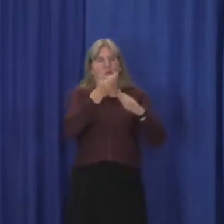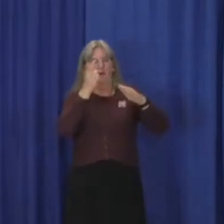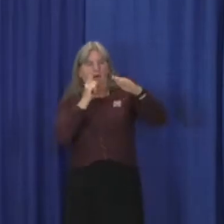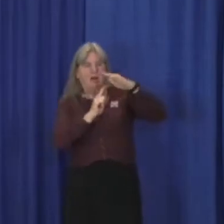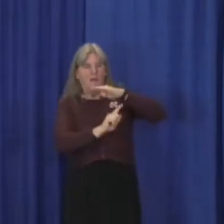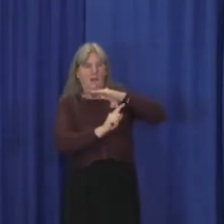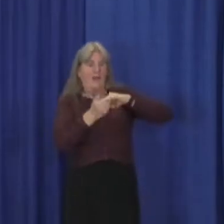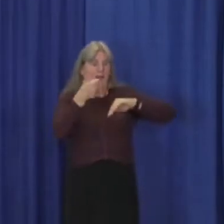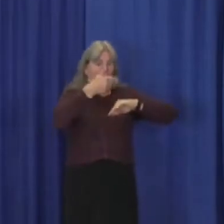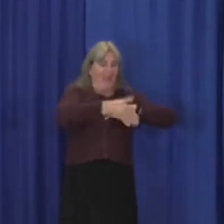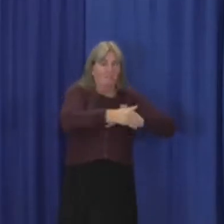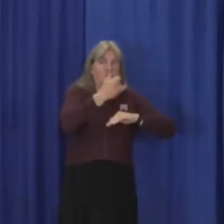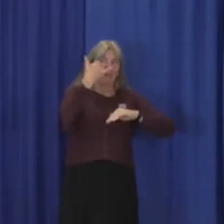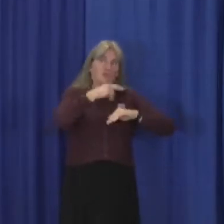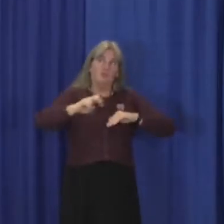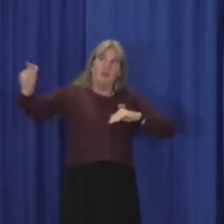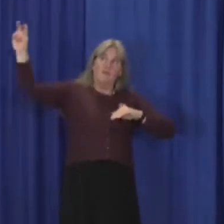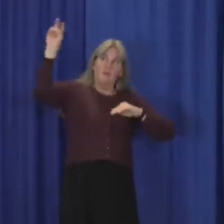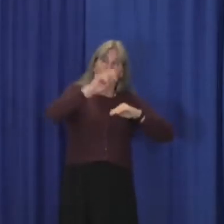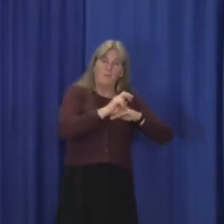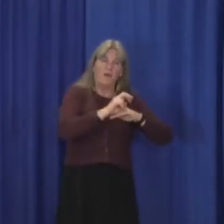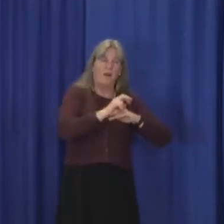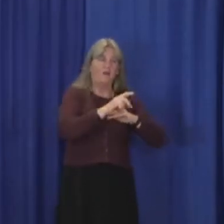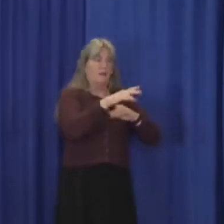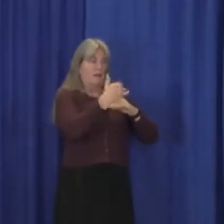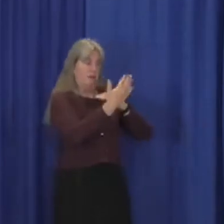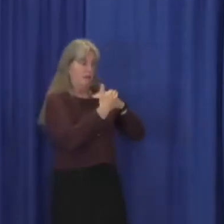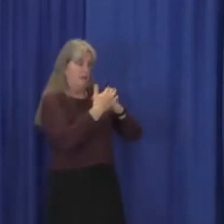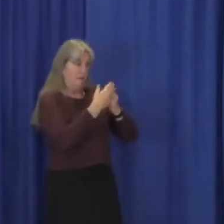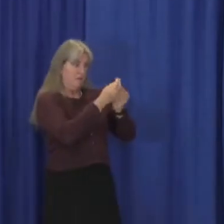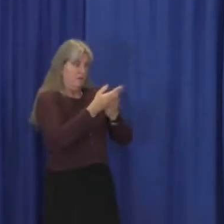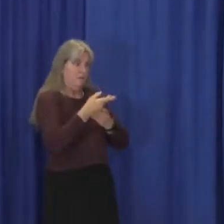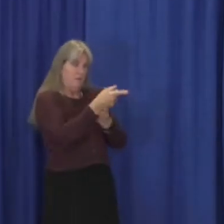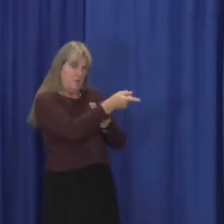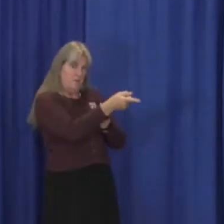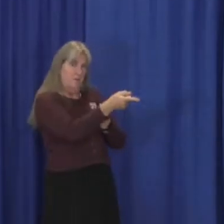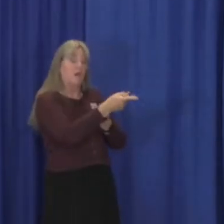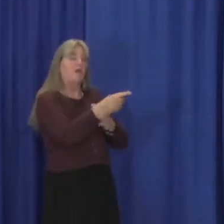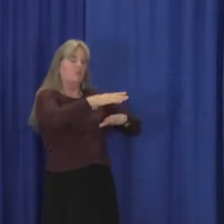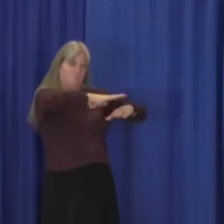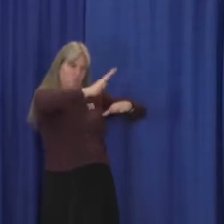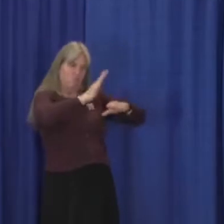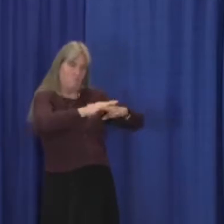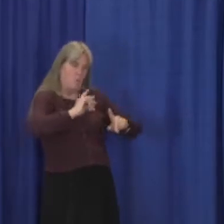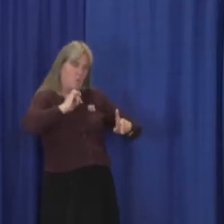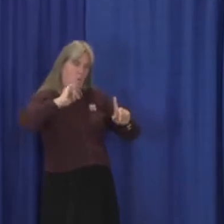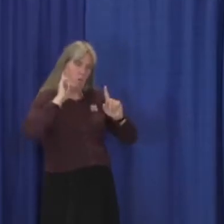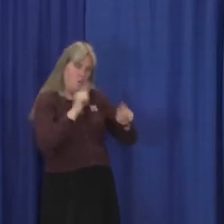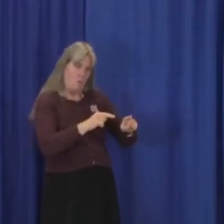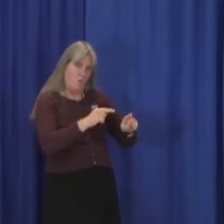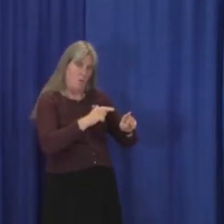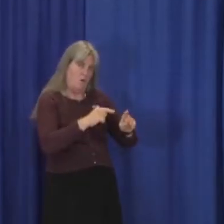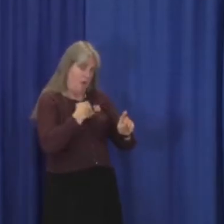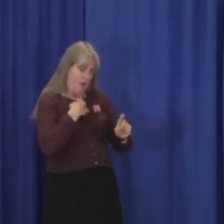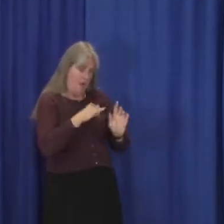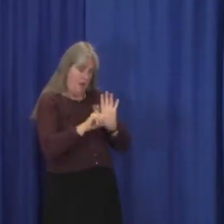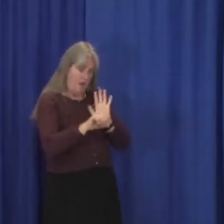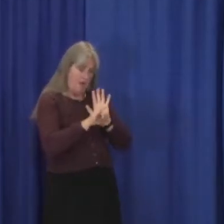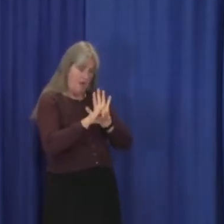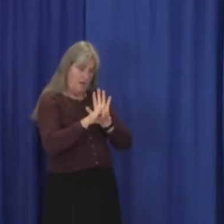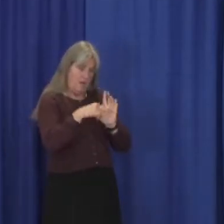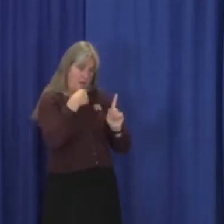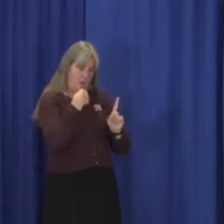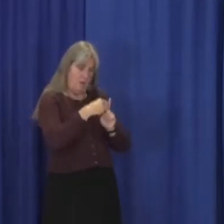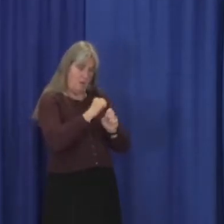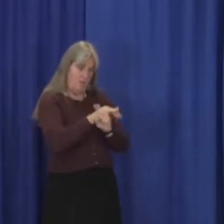travel, the Chief Medical Officer of Health can order individuals who have tested positive for